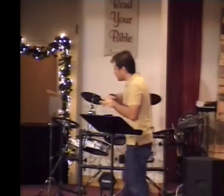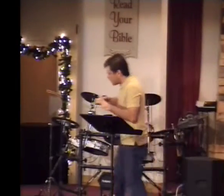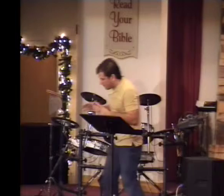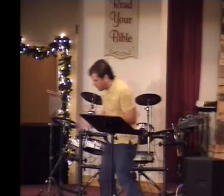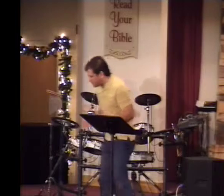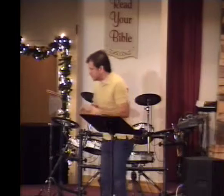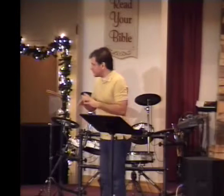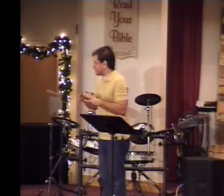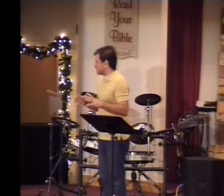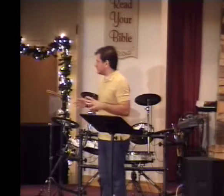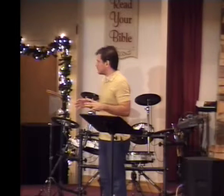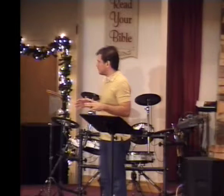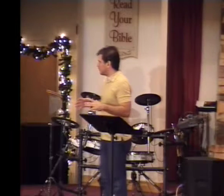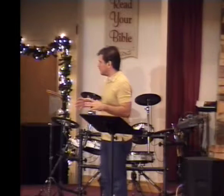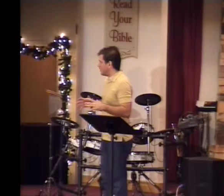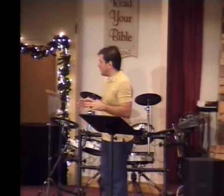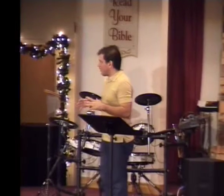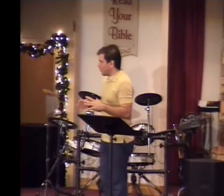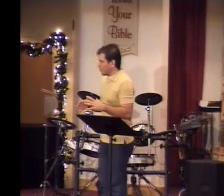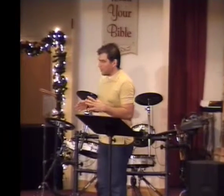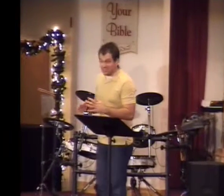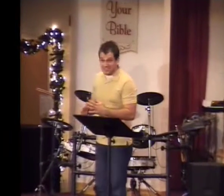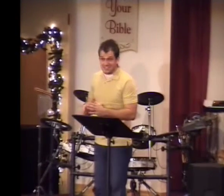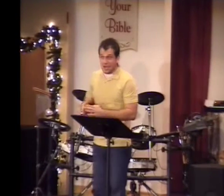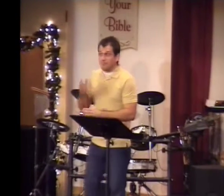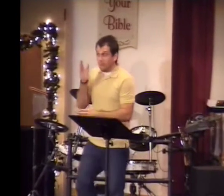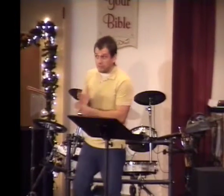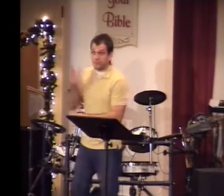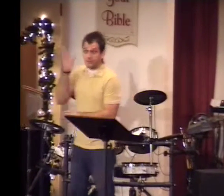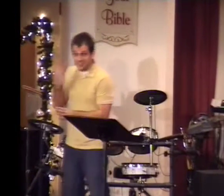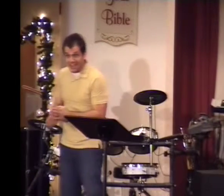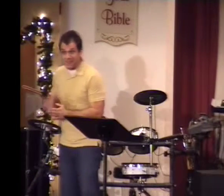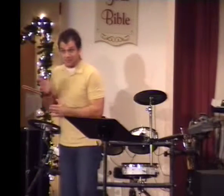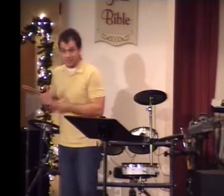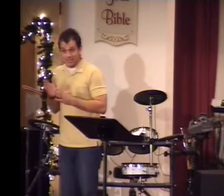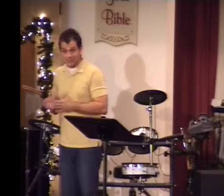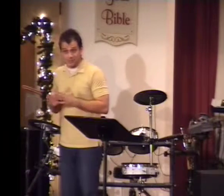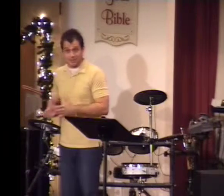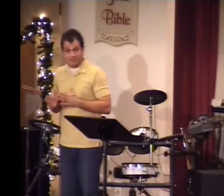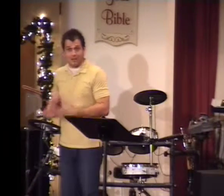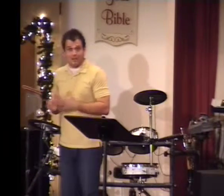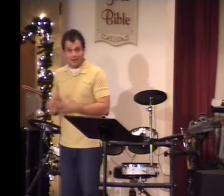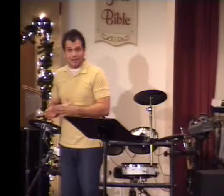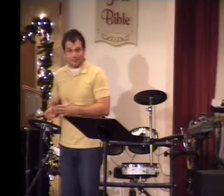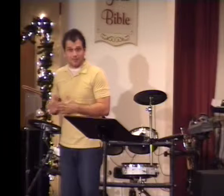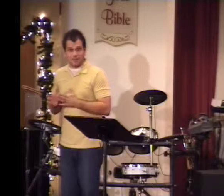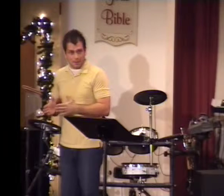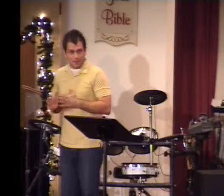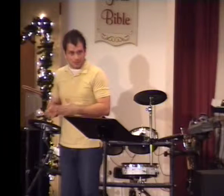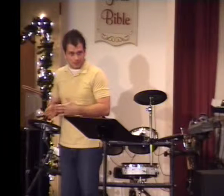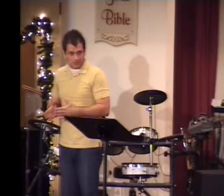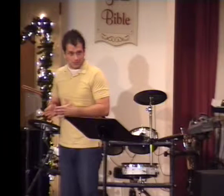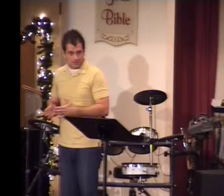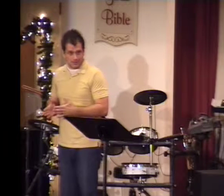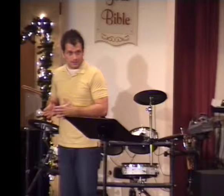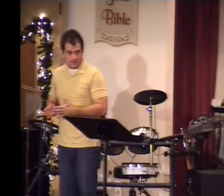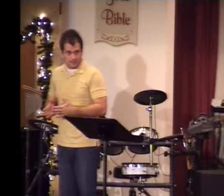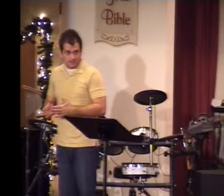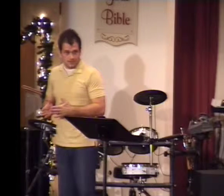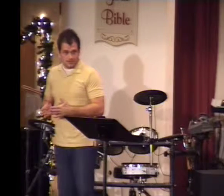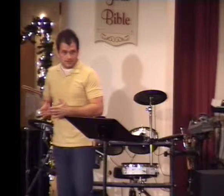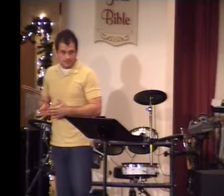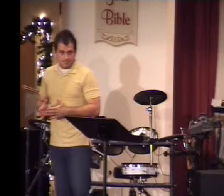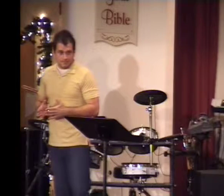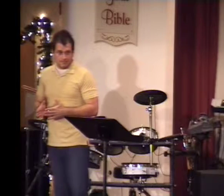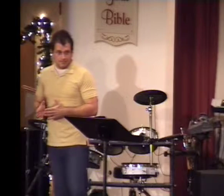of complete stress and turmoil, are we willing to stop multiple times to make sure we thank God for the big picture?